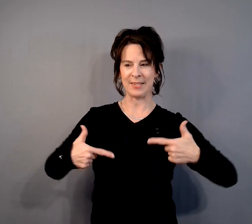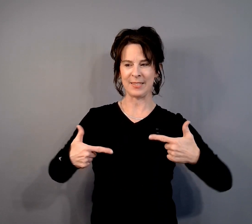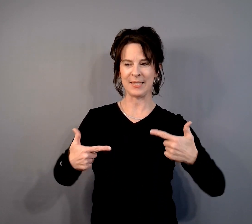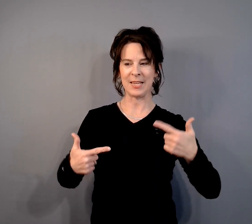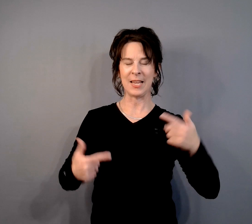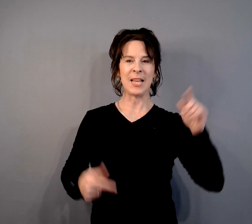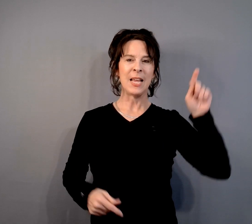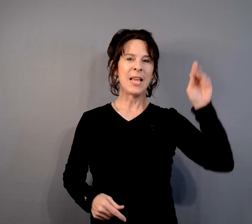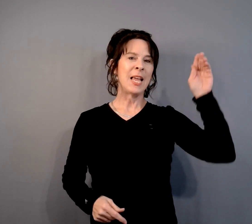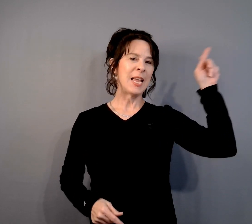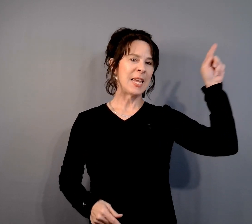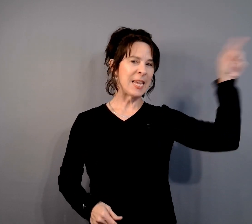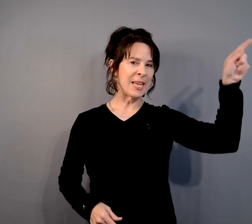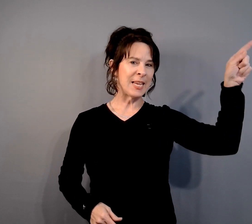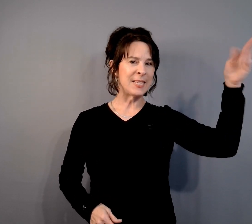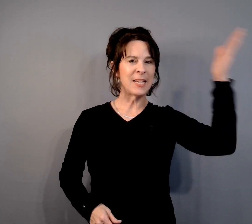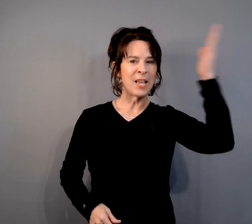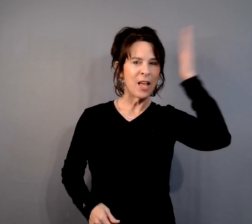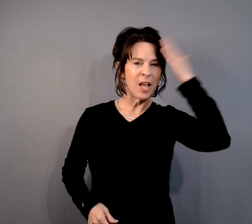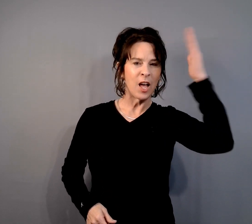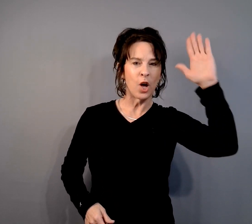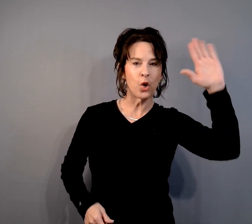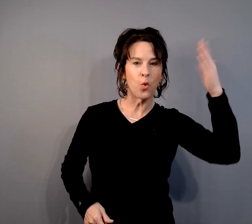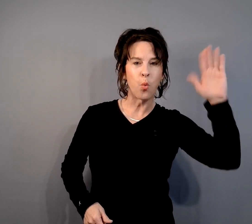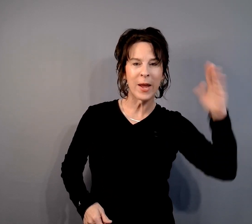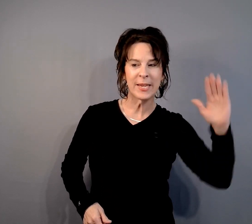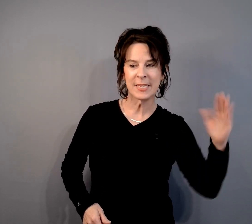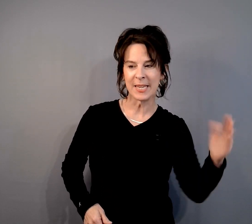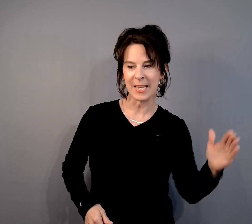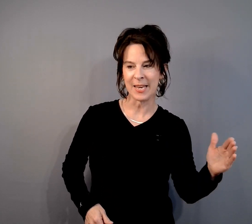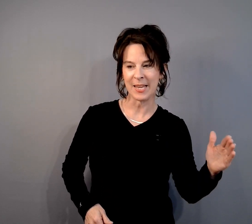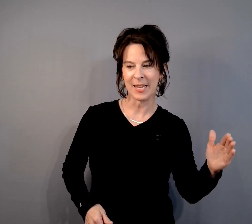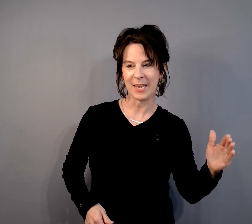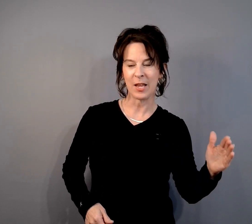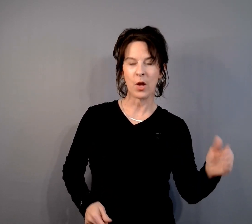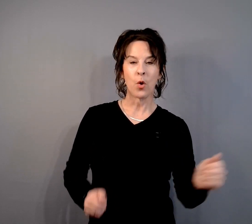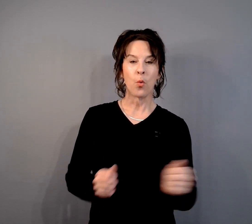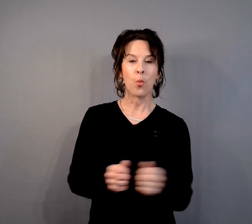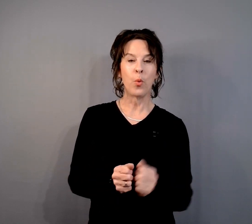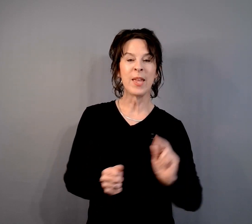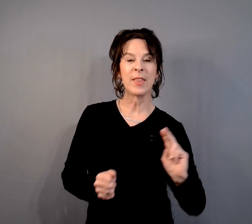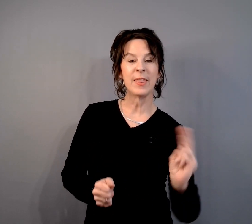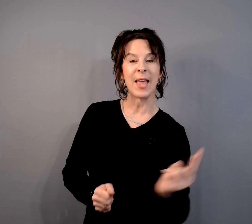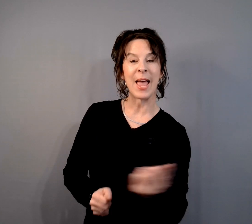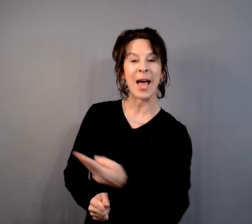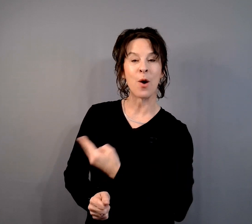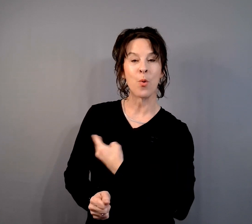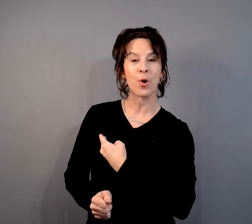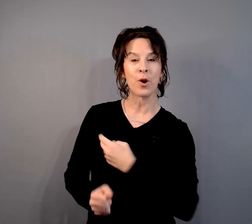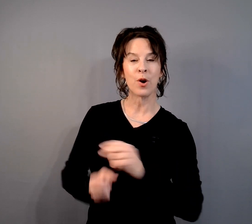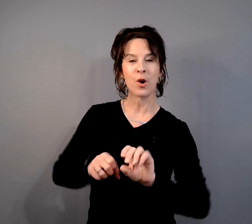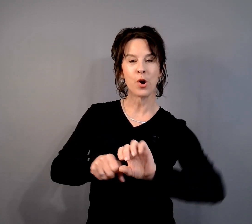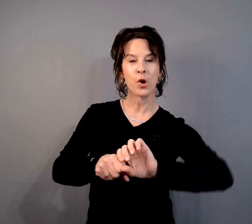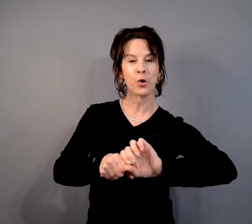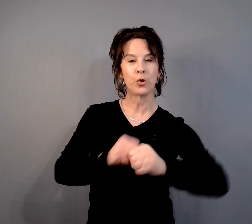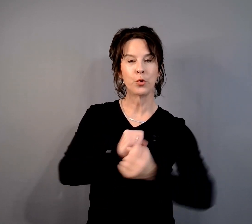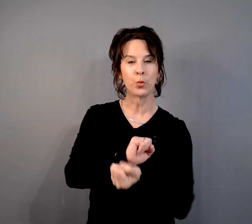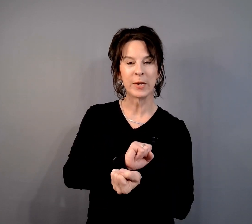is. He's acquainted with our